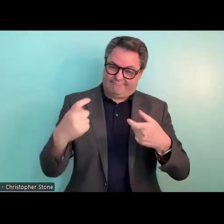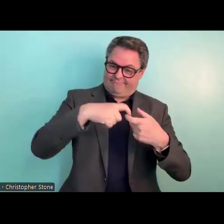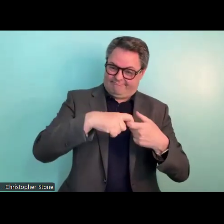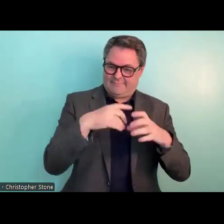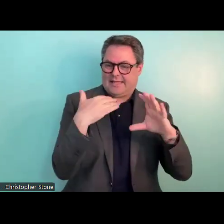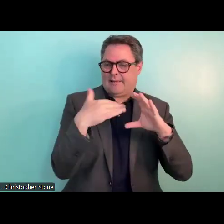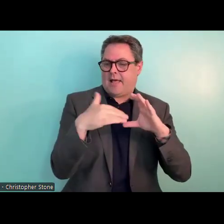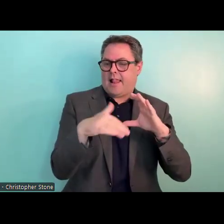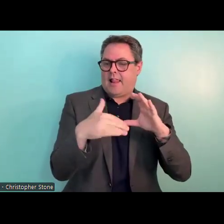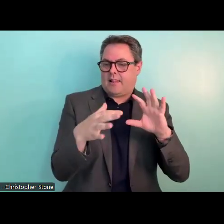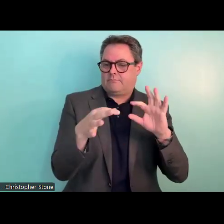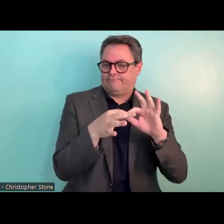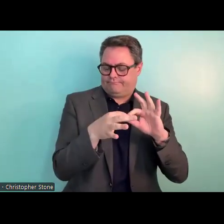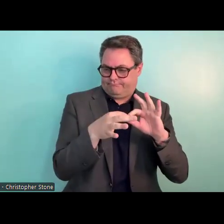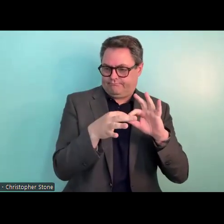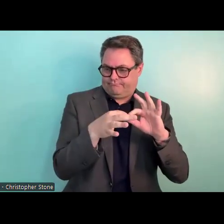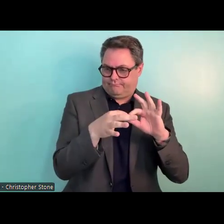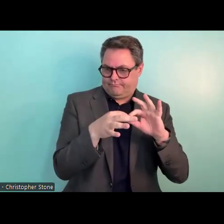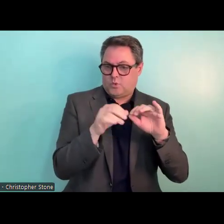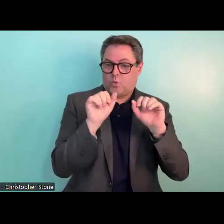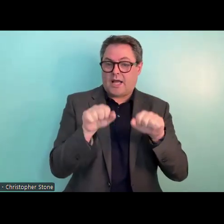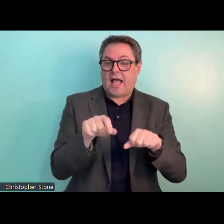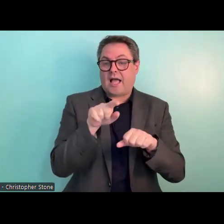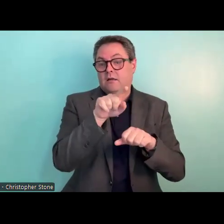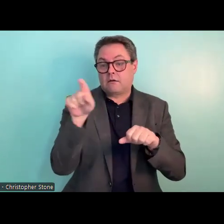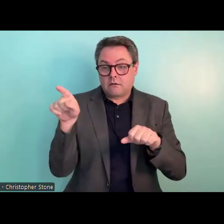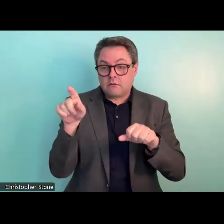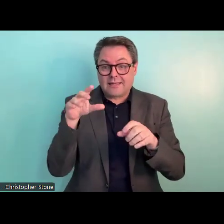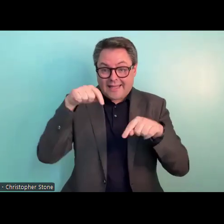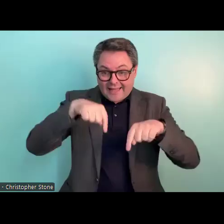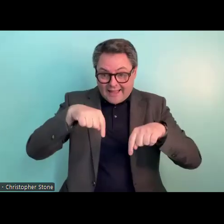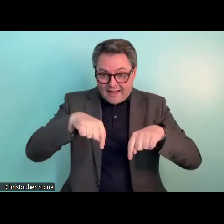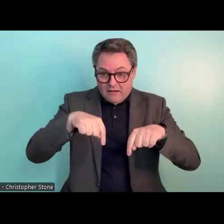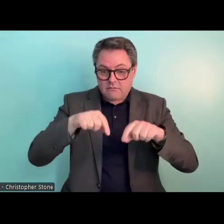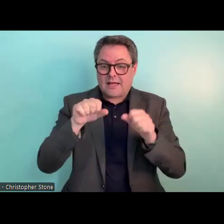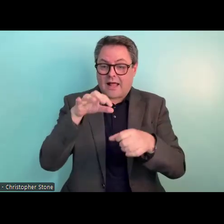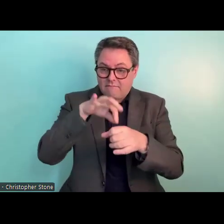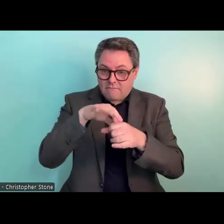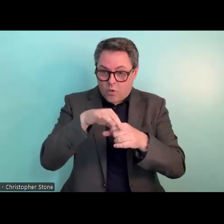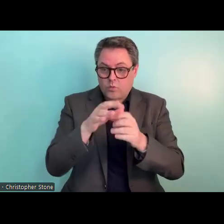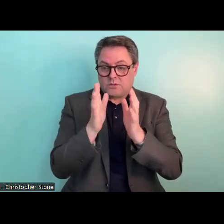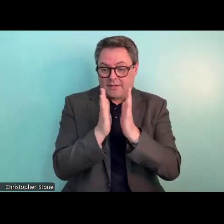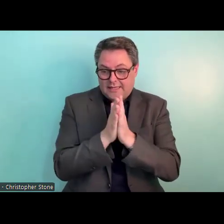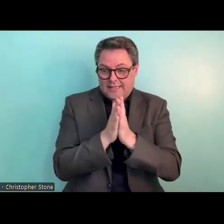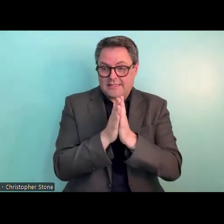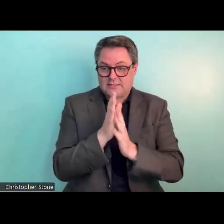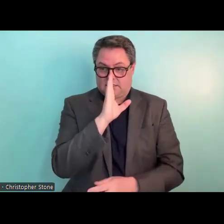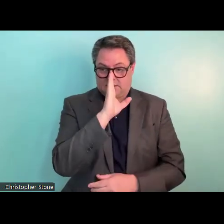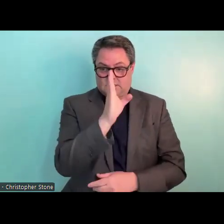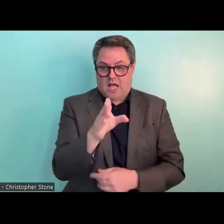form and we will share those to the email addresses for the member